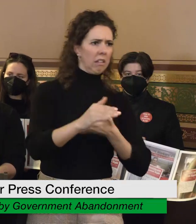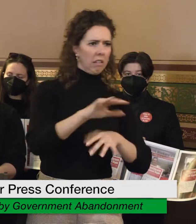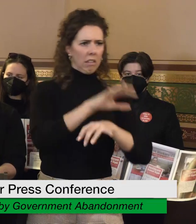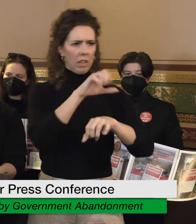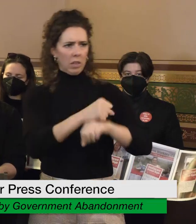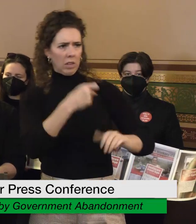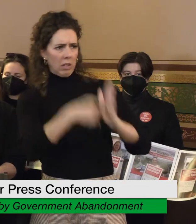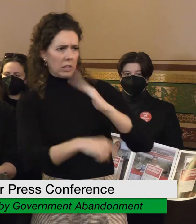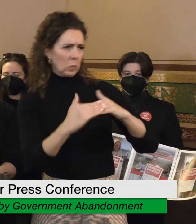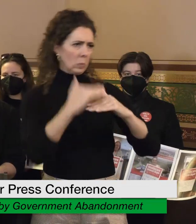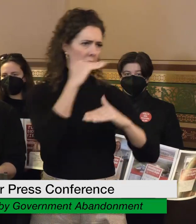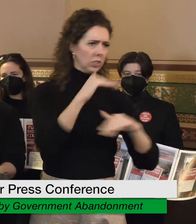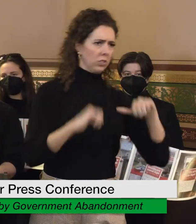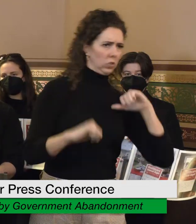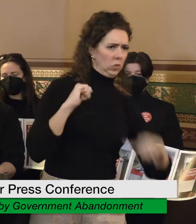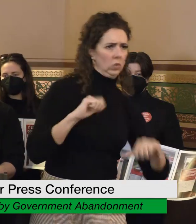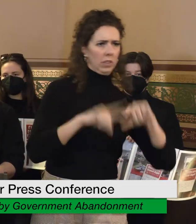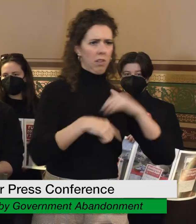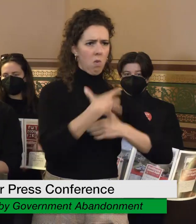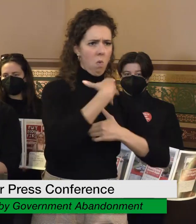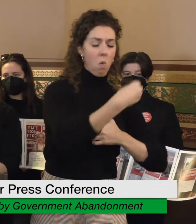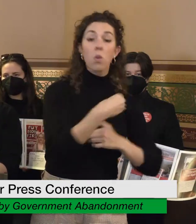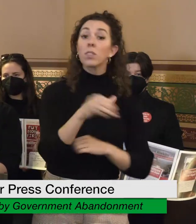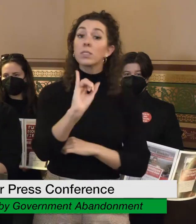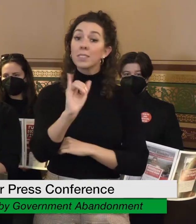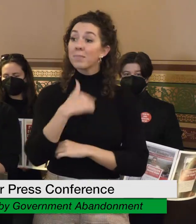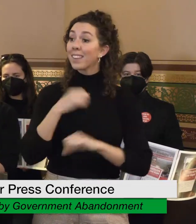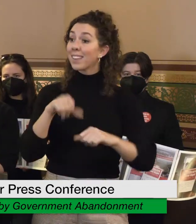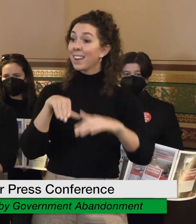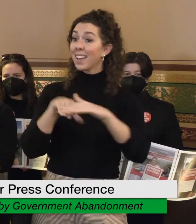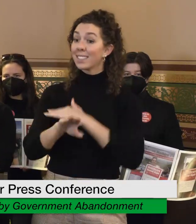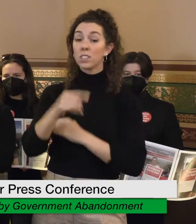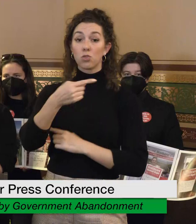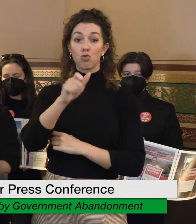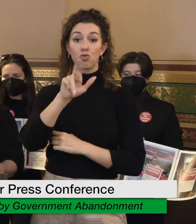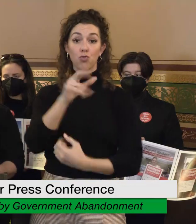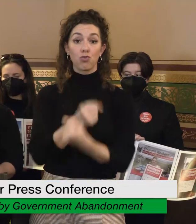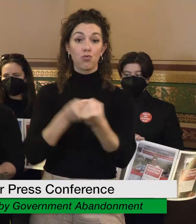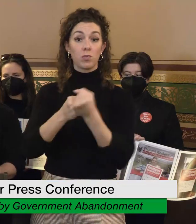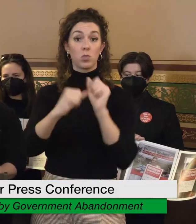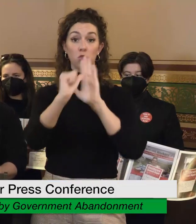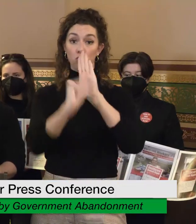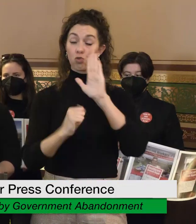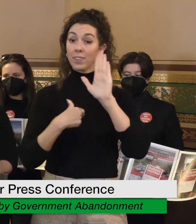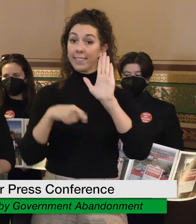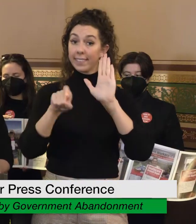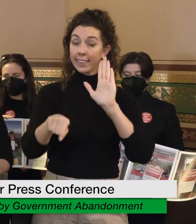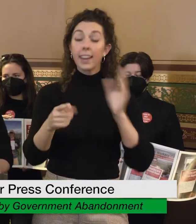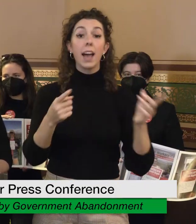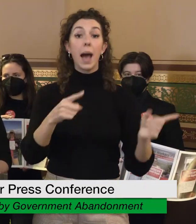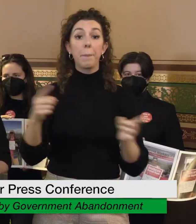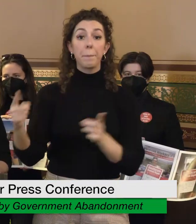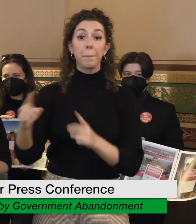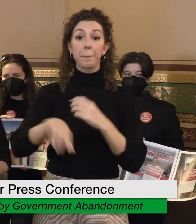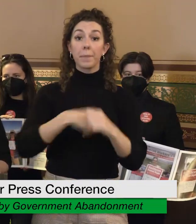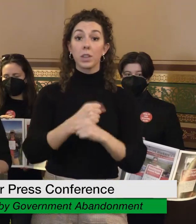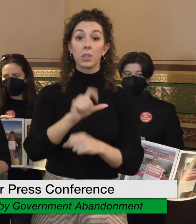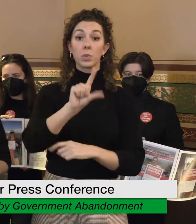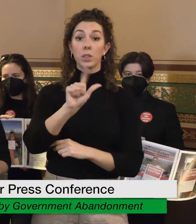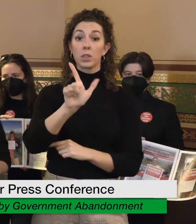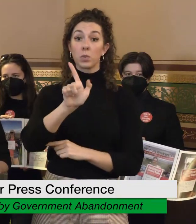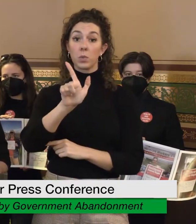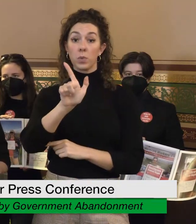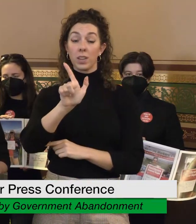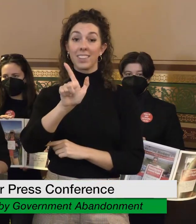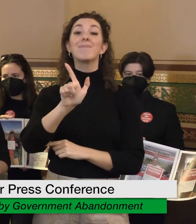costs. I was even able to access the gender-affirming surgery I needed. In December of 2021, I